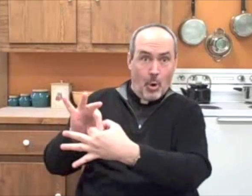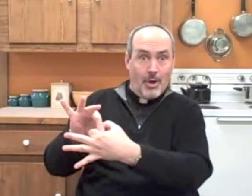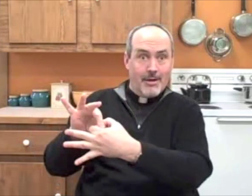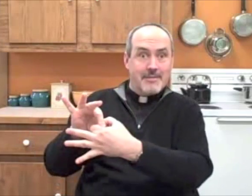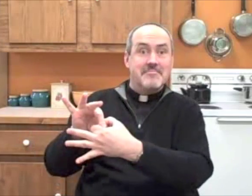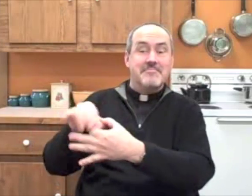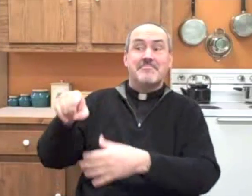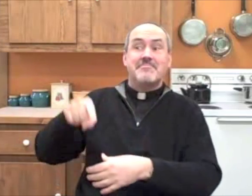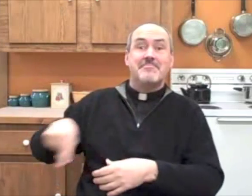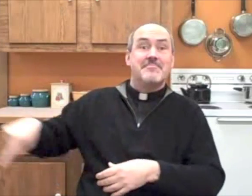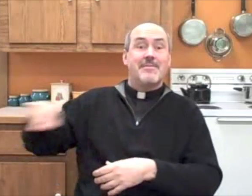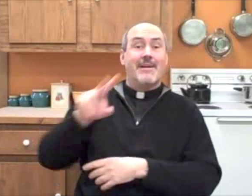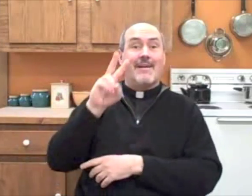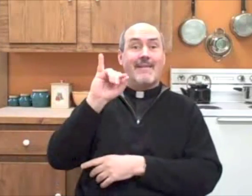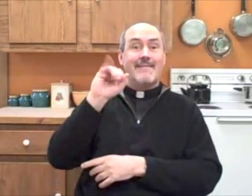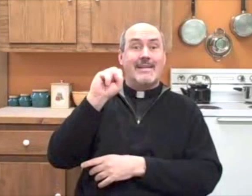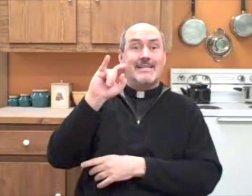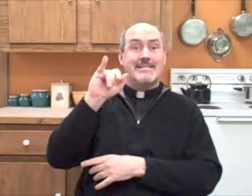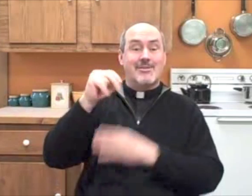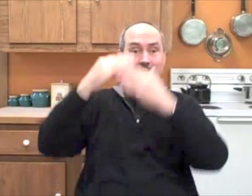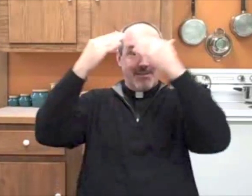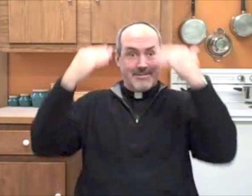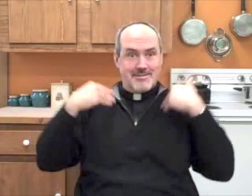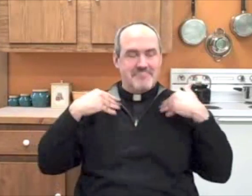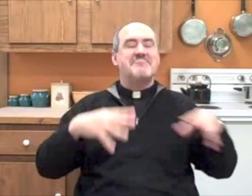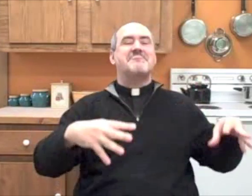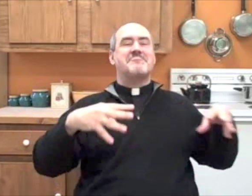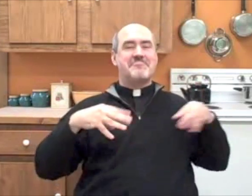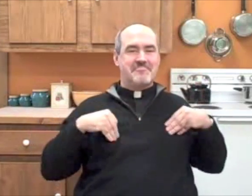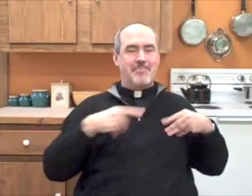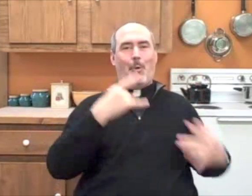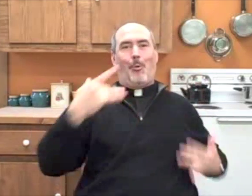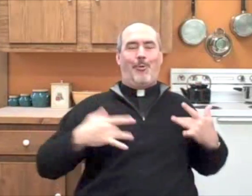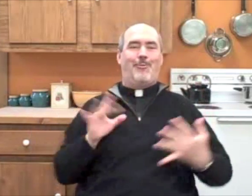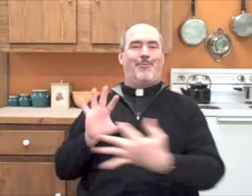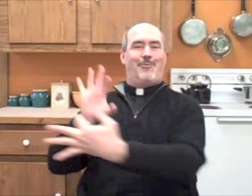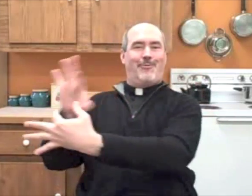an application, and the Visitation sisters accepted her.